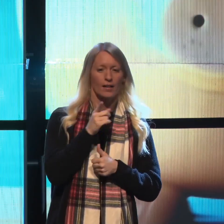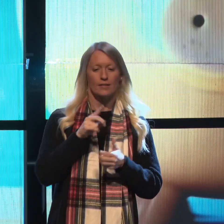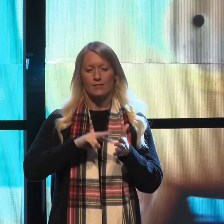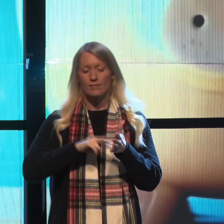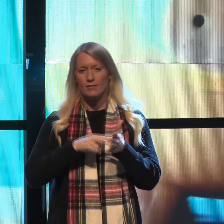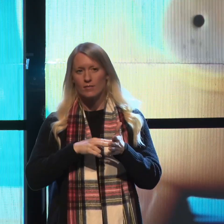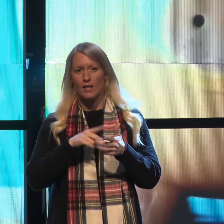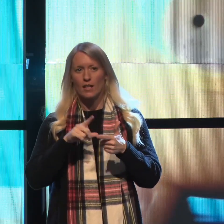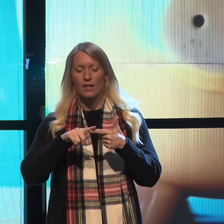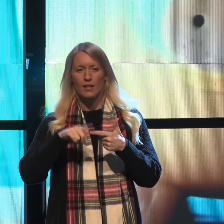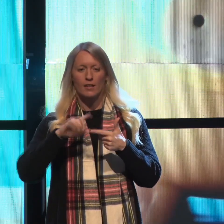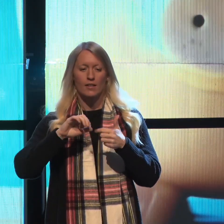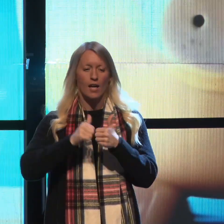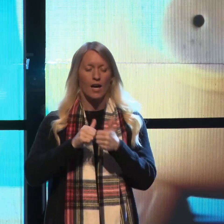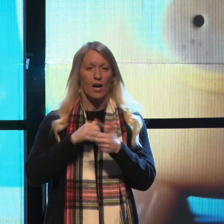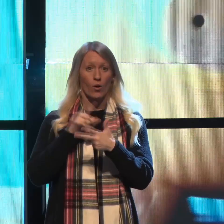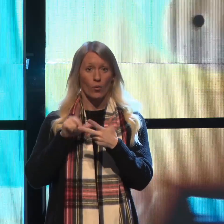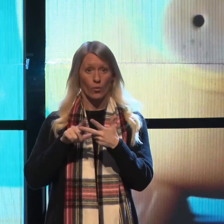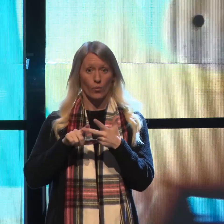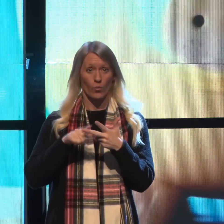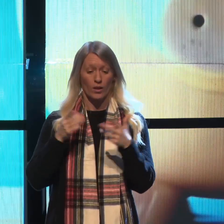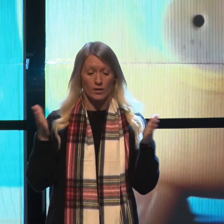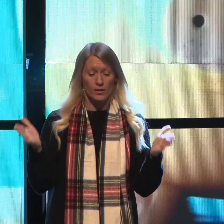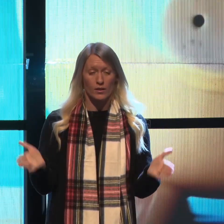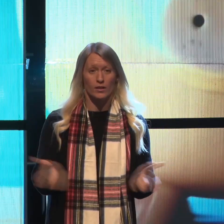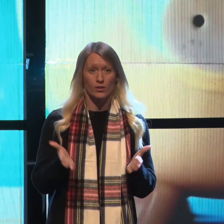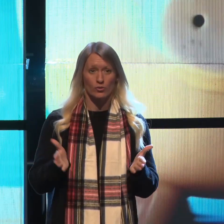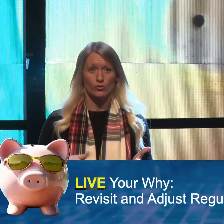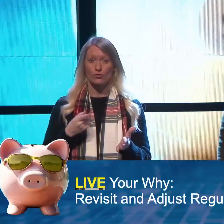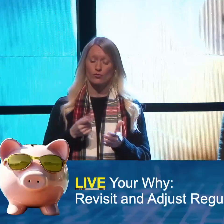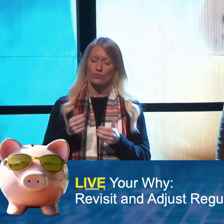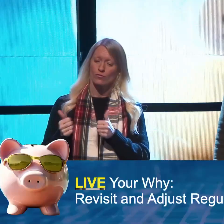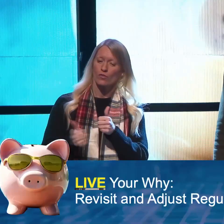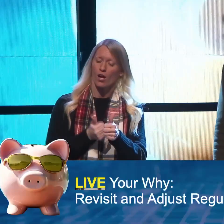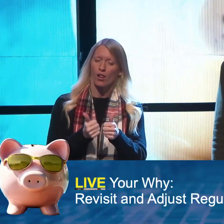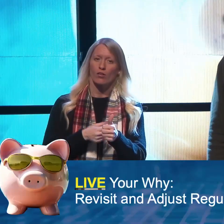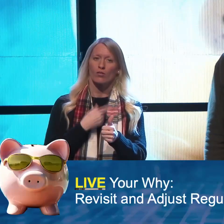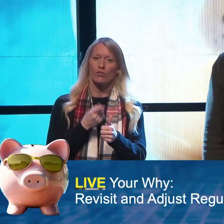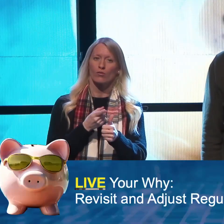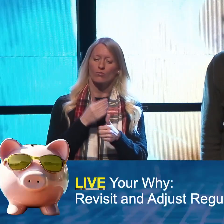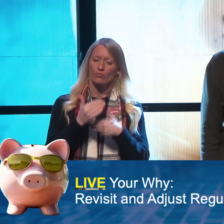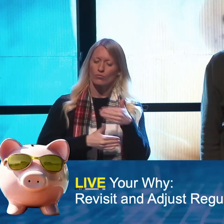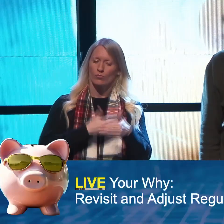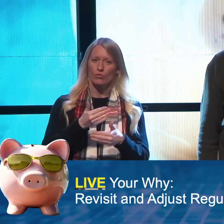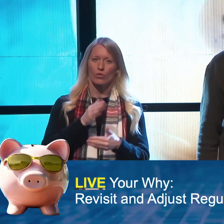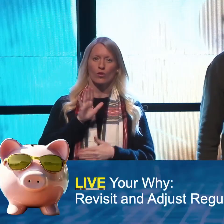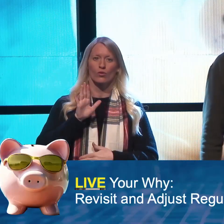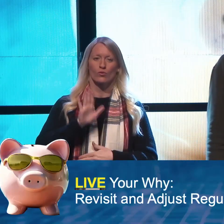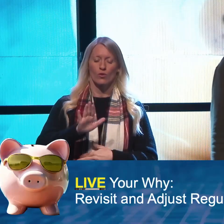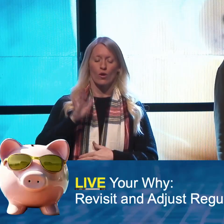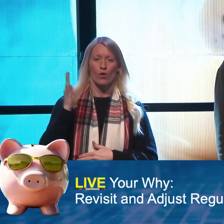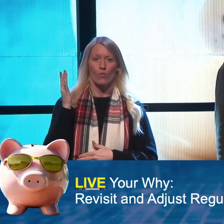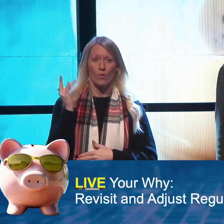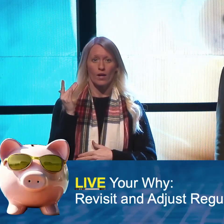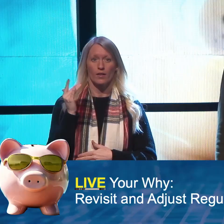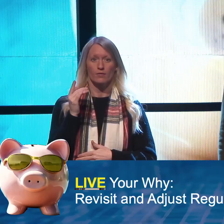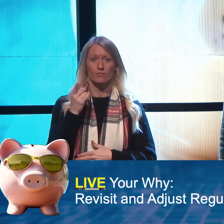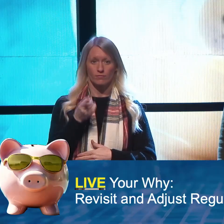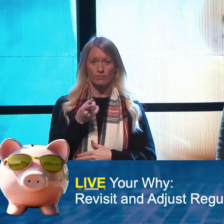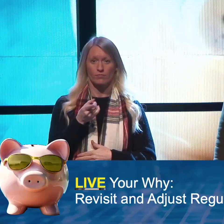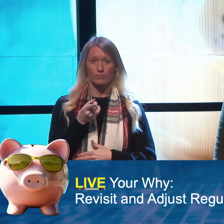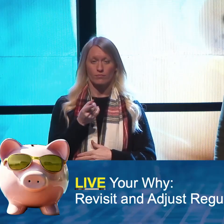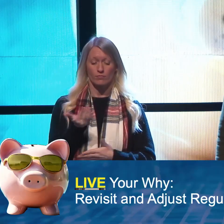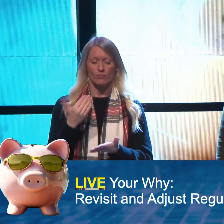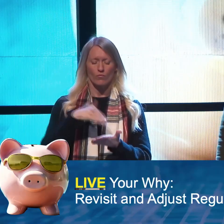your how, and then I want to encourage you to live your why. Live into this, right? Revisit and adjust this